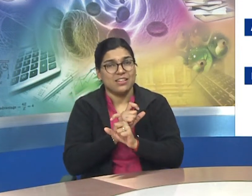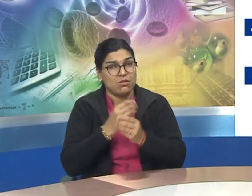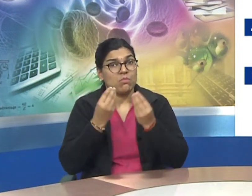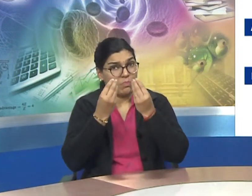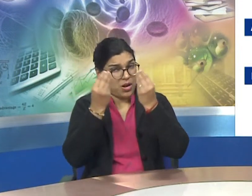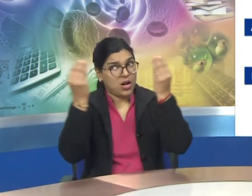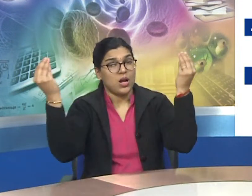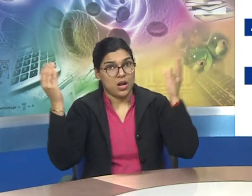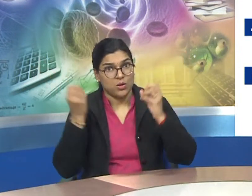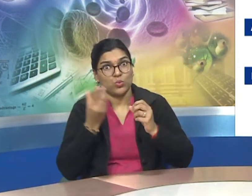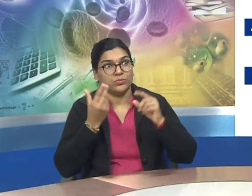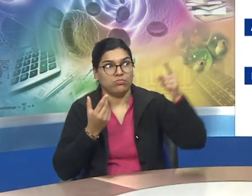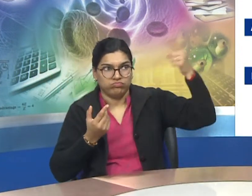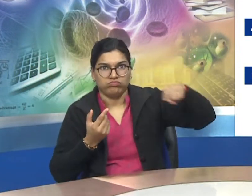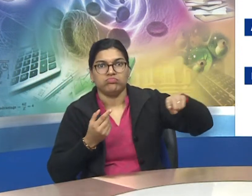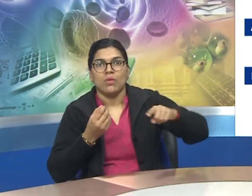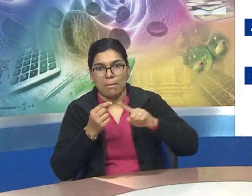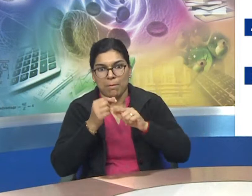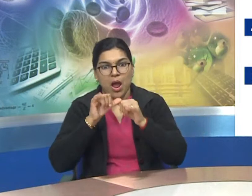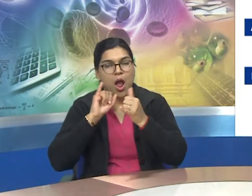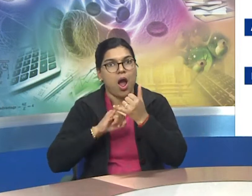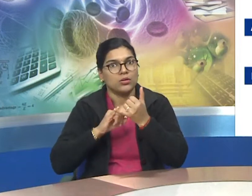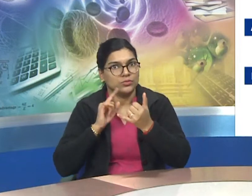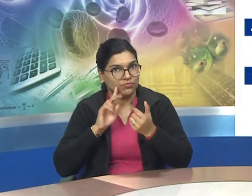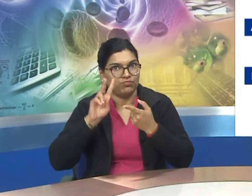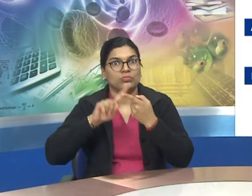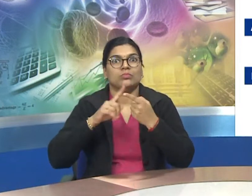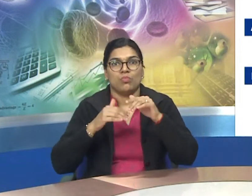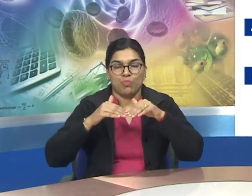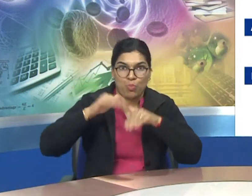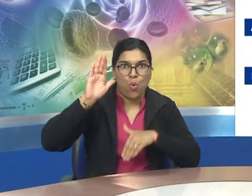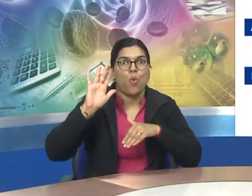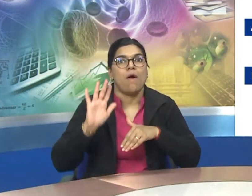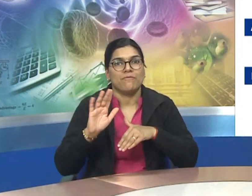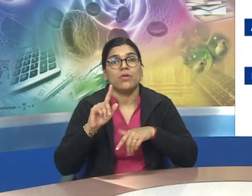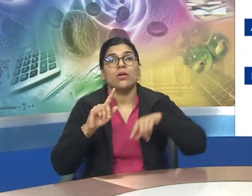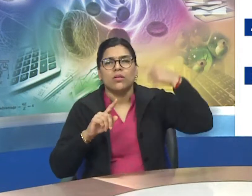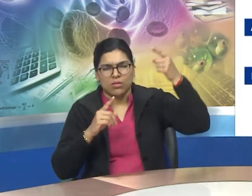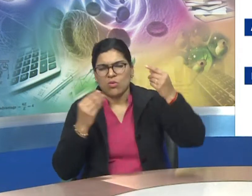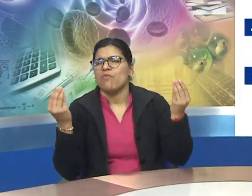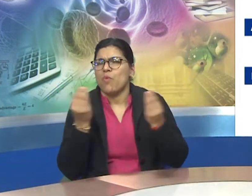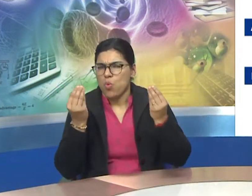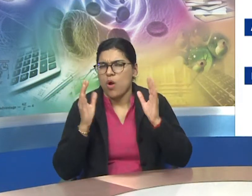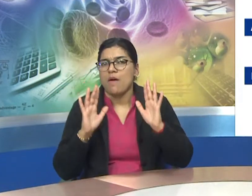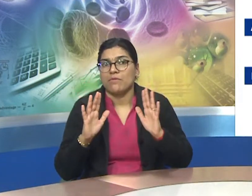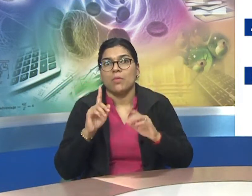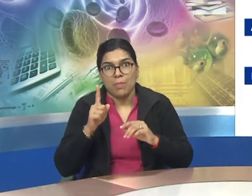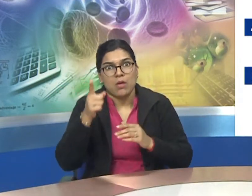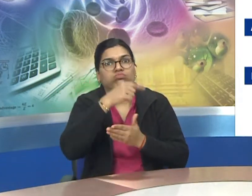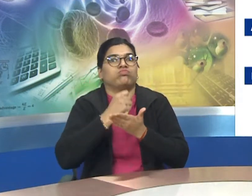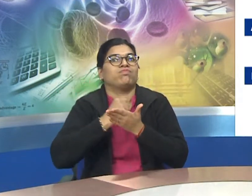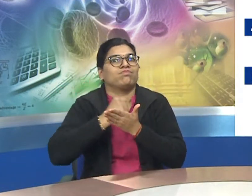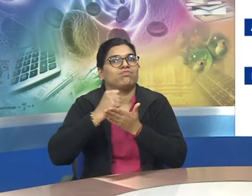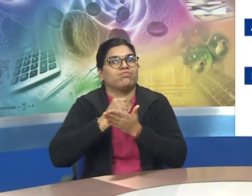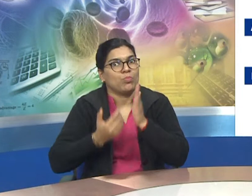same, but the subject and object will get